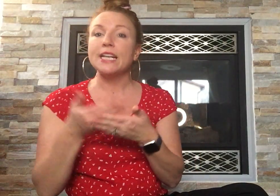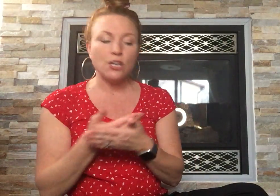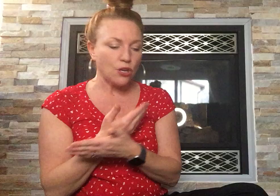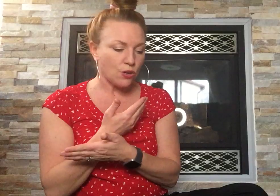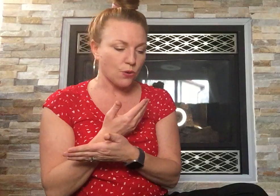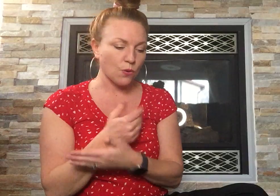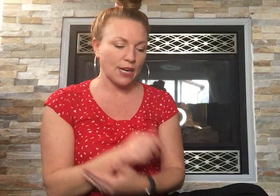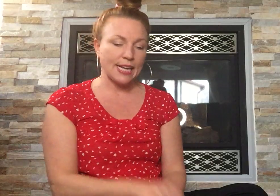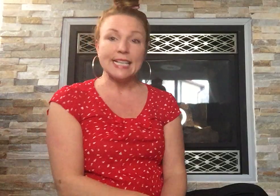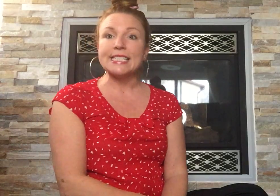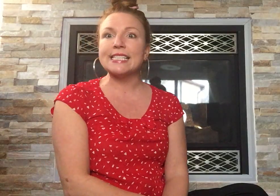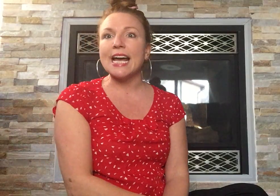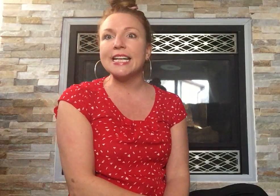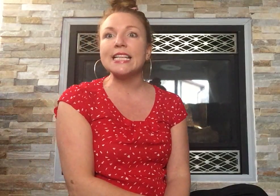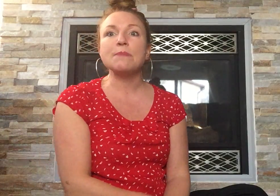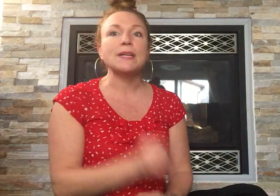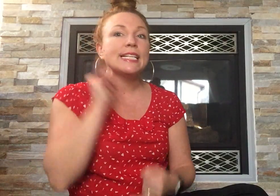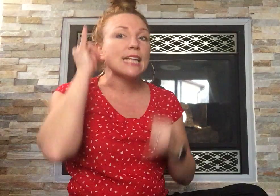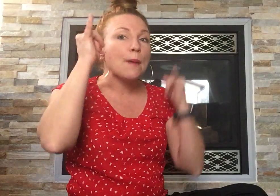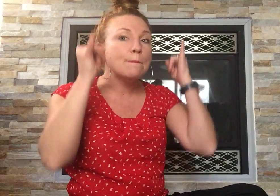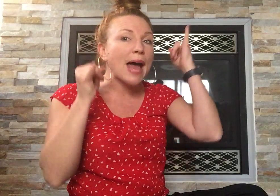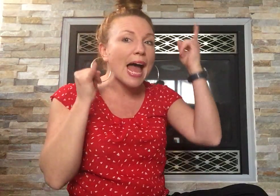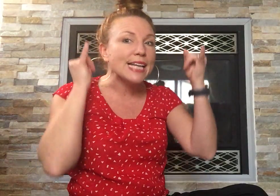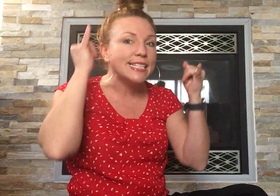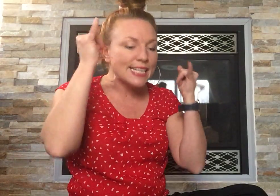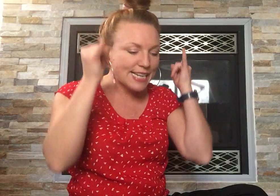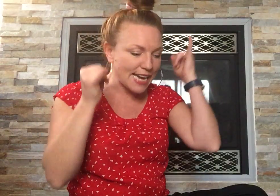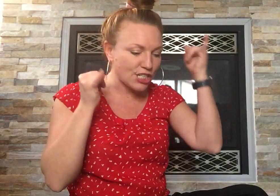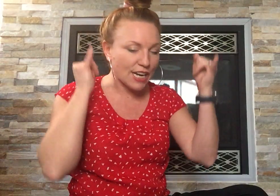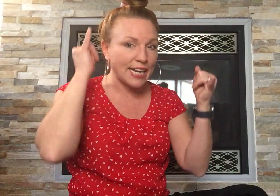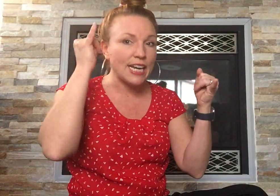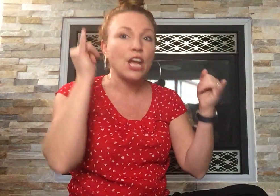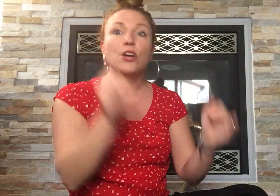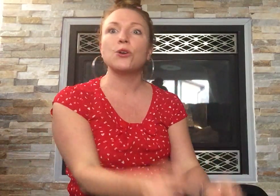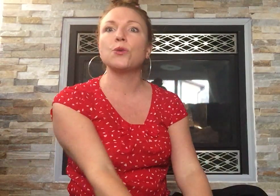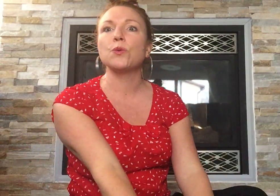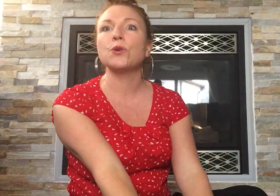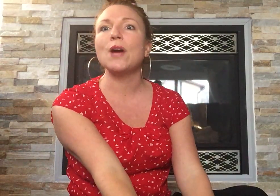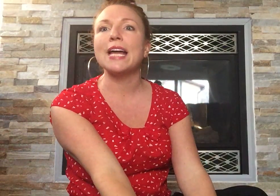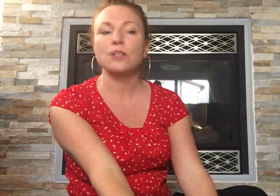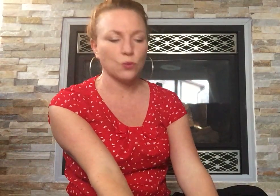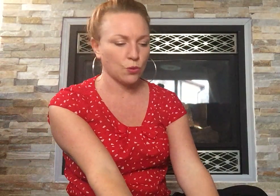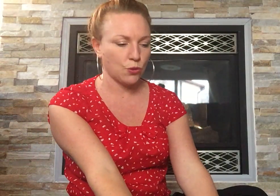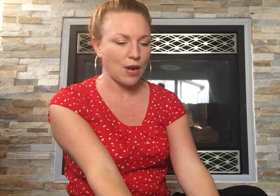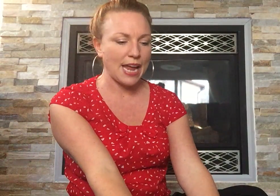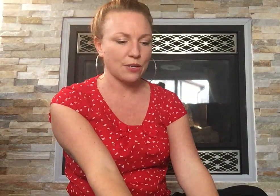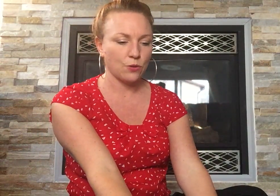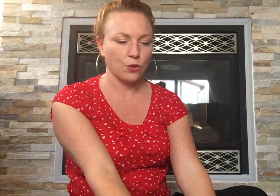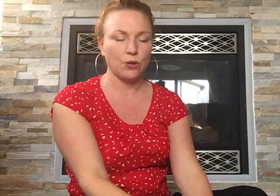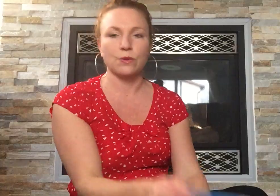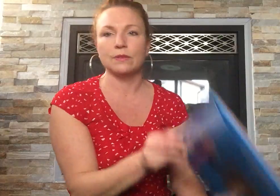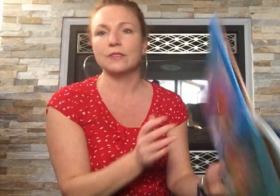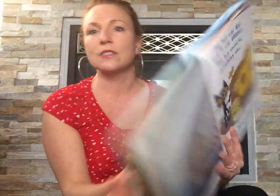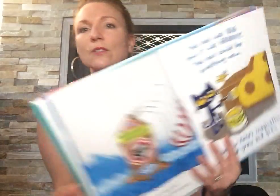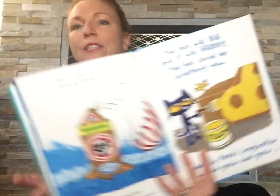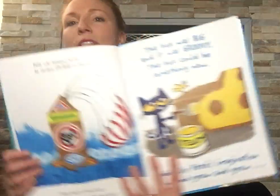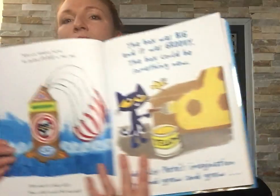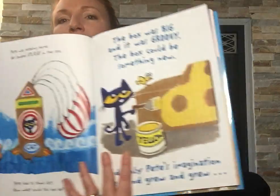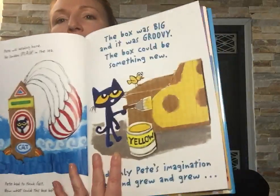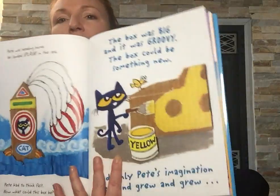something new. Suddenly, Pete's imagination grew and grew and grew. So he looks like he's